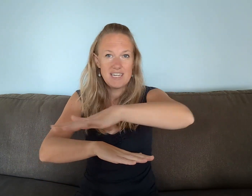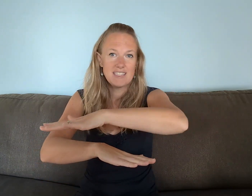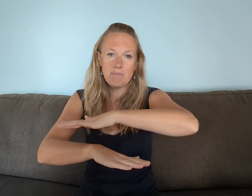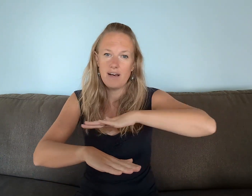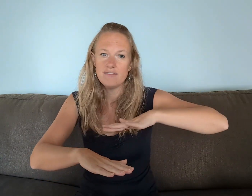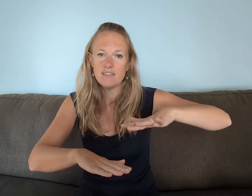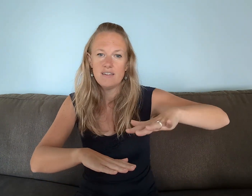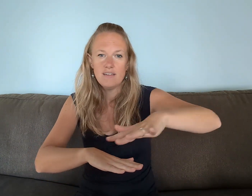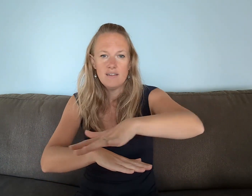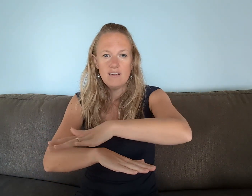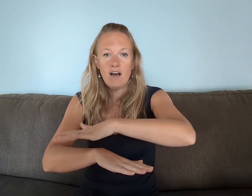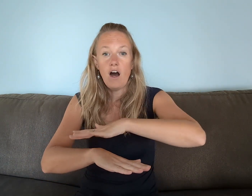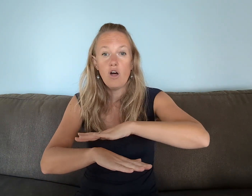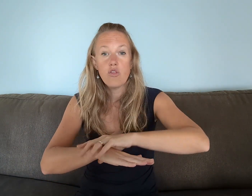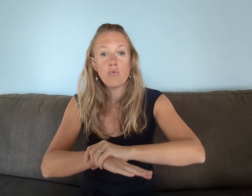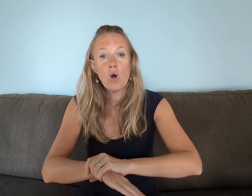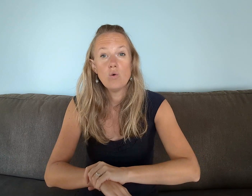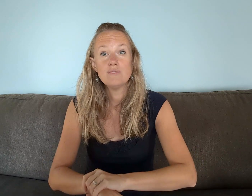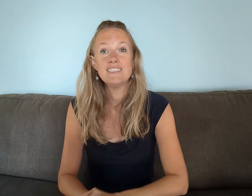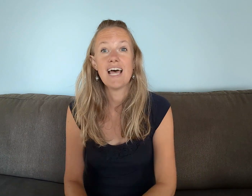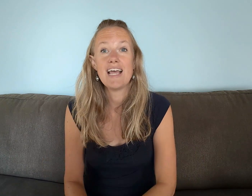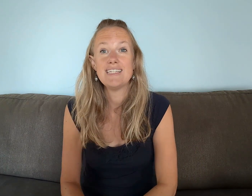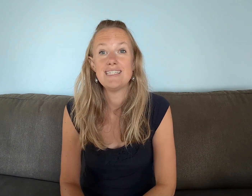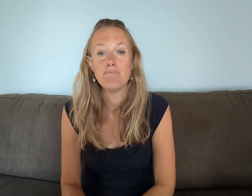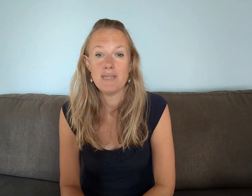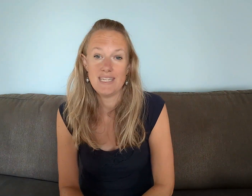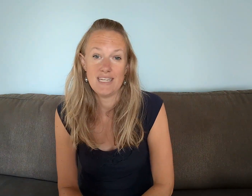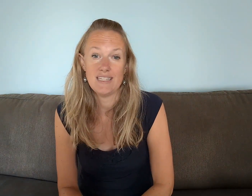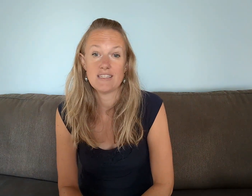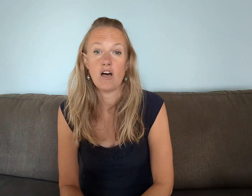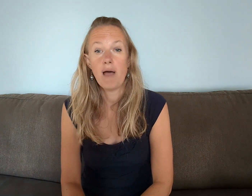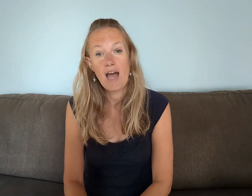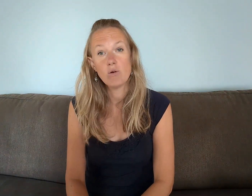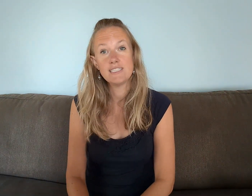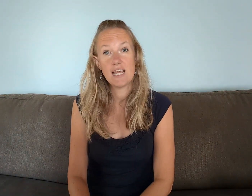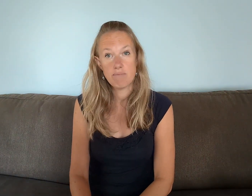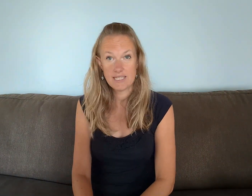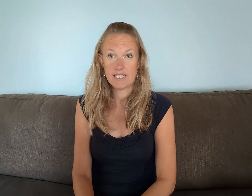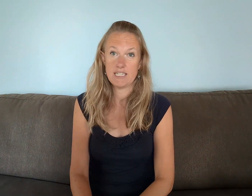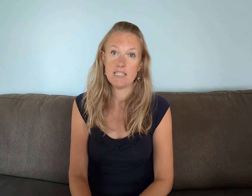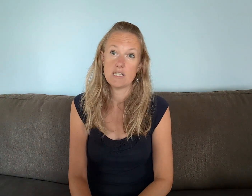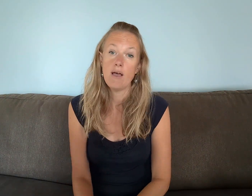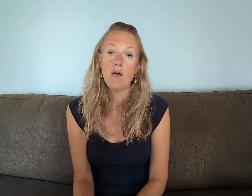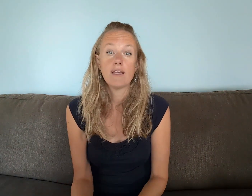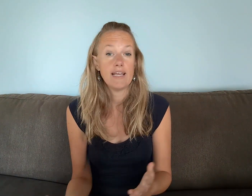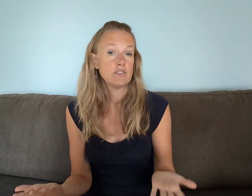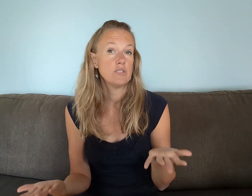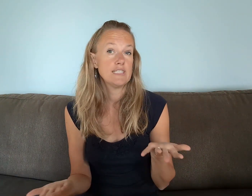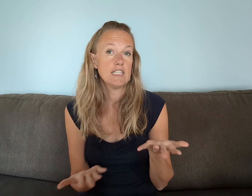stands above. All thrones and dominions, all powers and positions. Okay, so this is a little